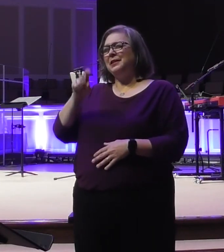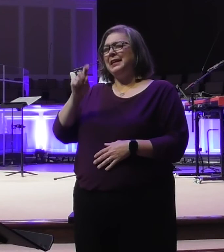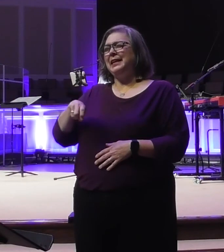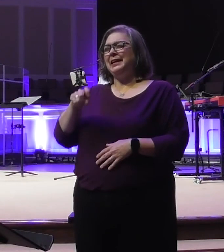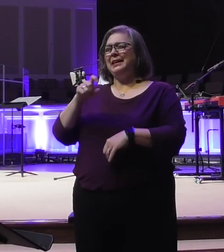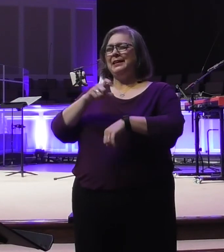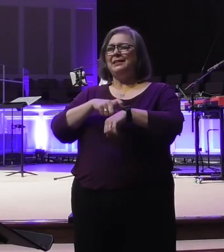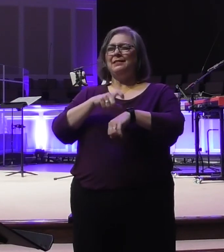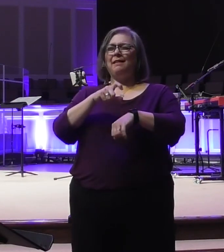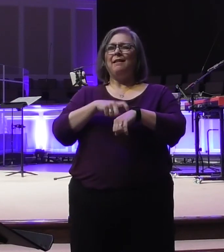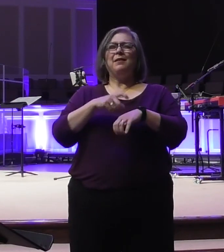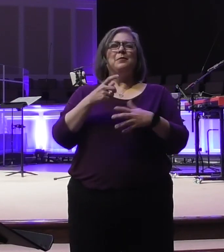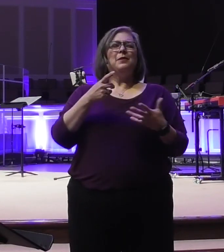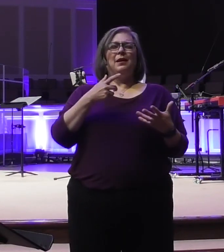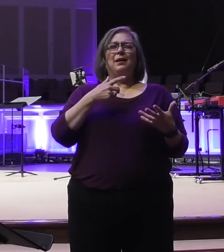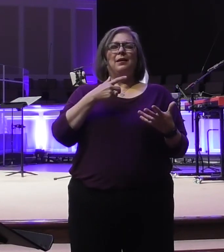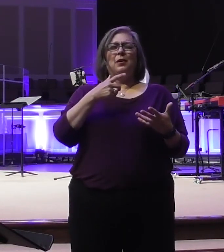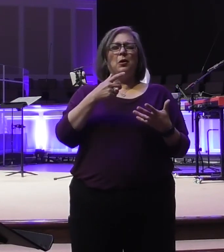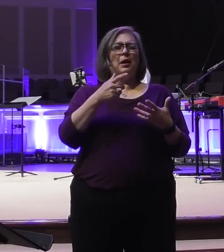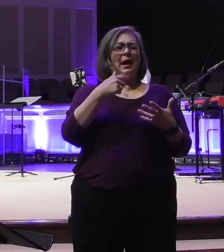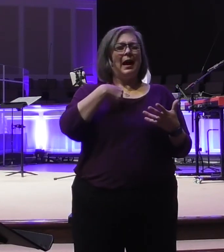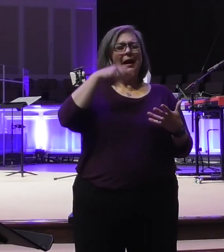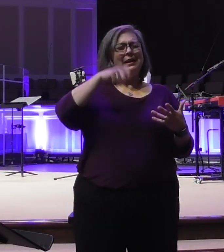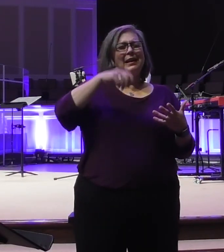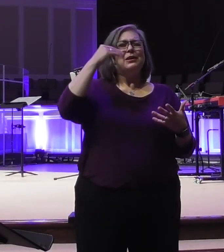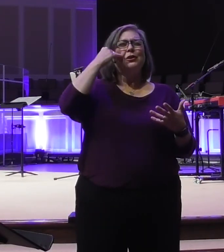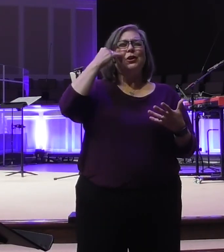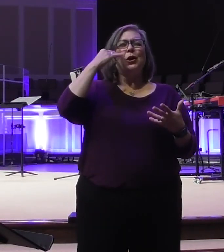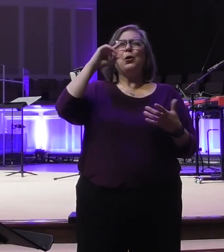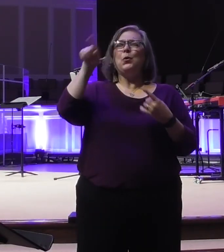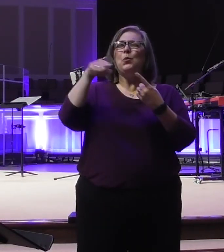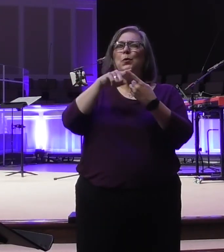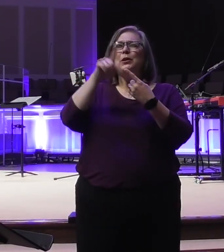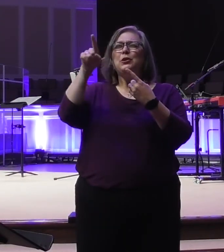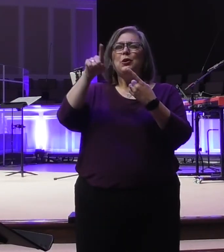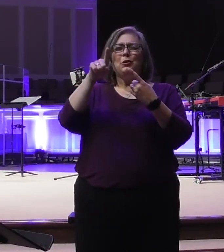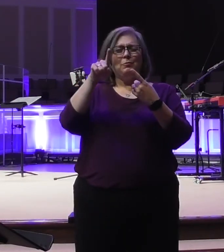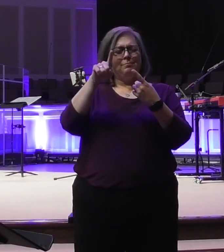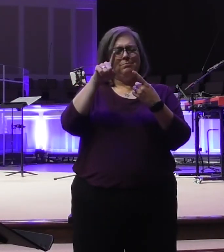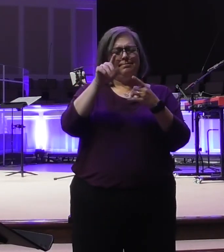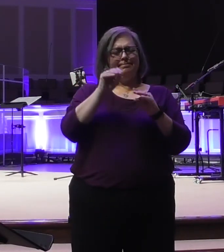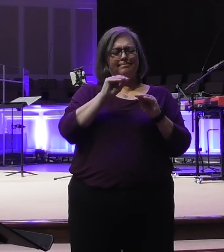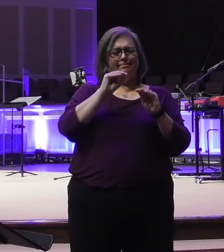I need to know what you do to do when you've put something really,